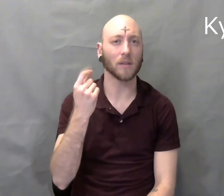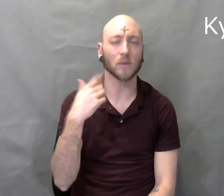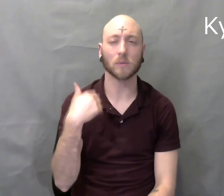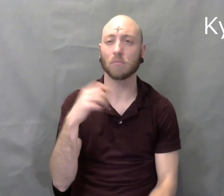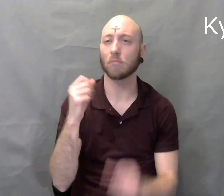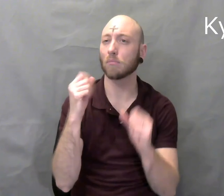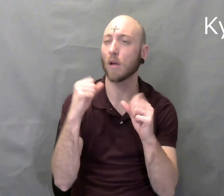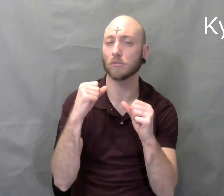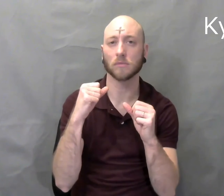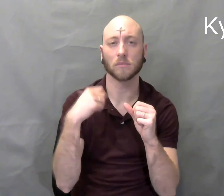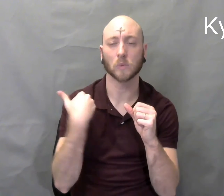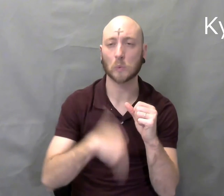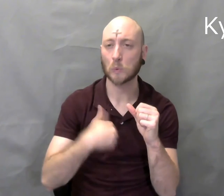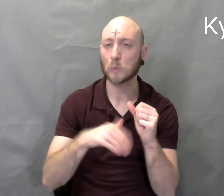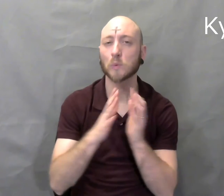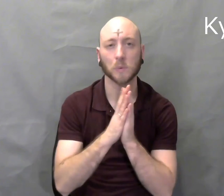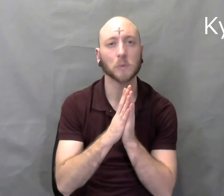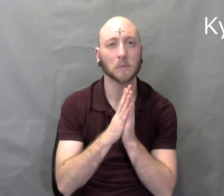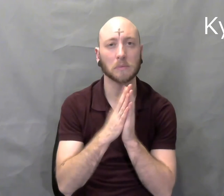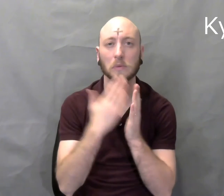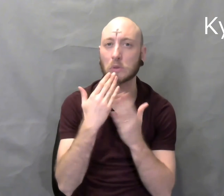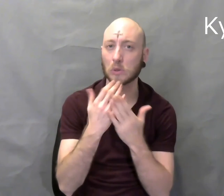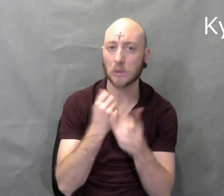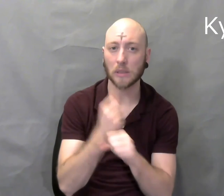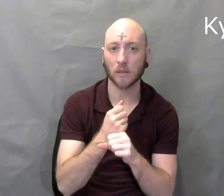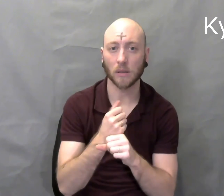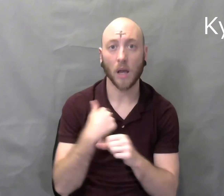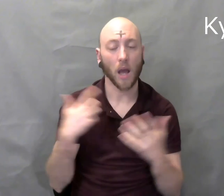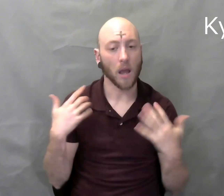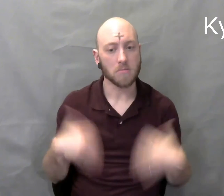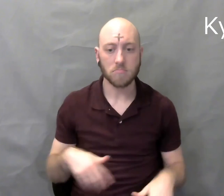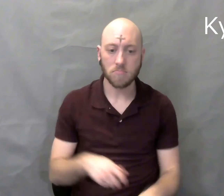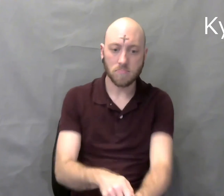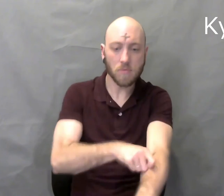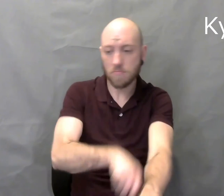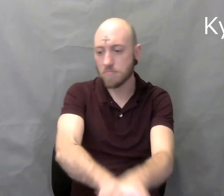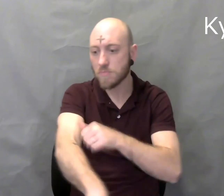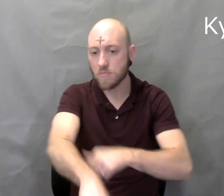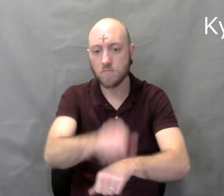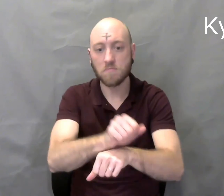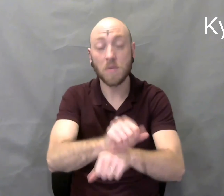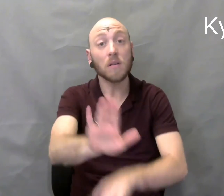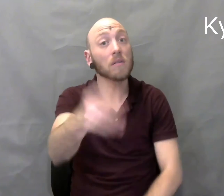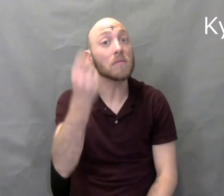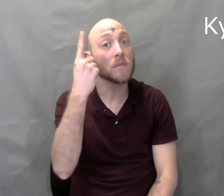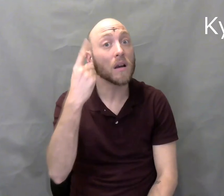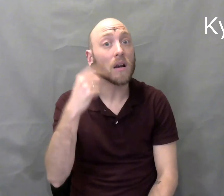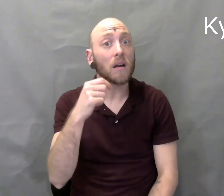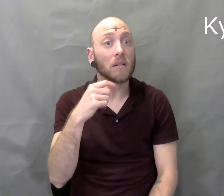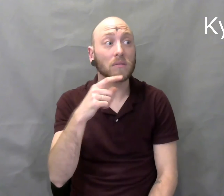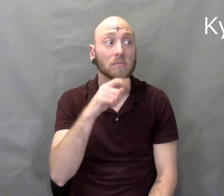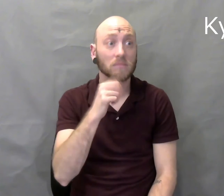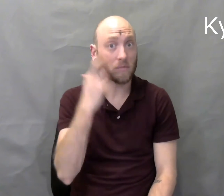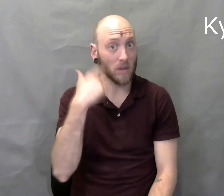was unbelievable. I mean, I went to work. I knew, I didn't even know I was an alcoholic. I just knew